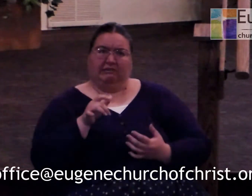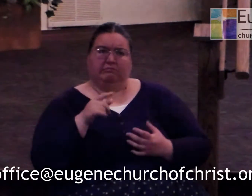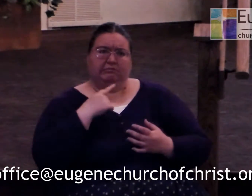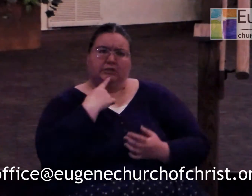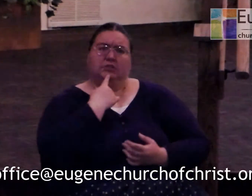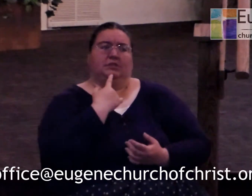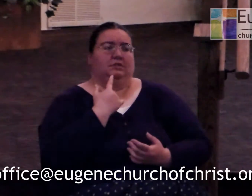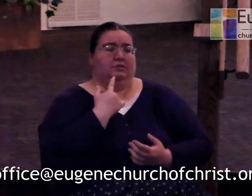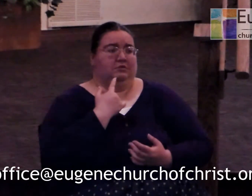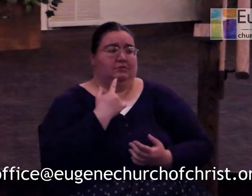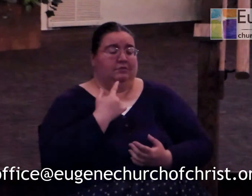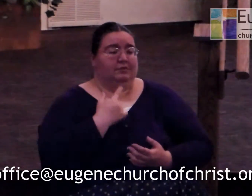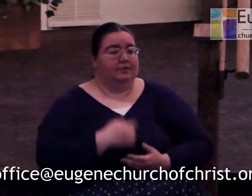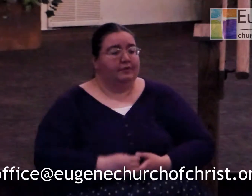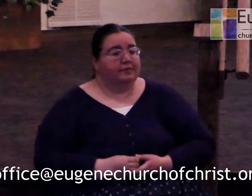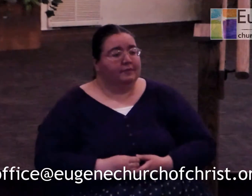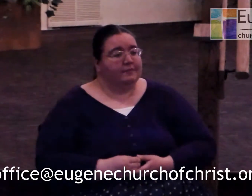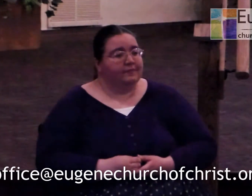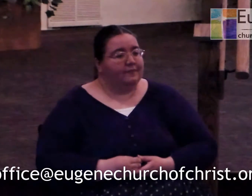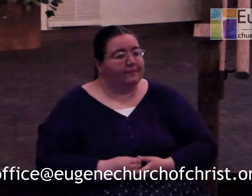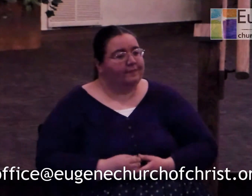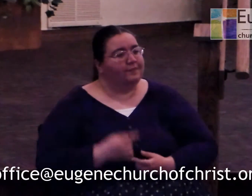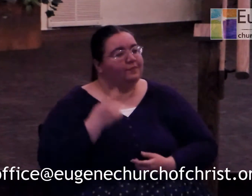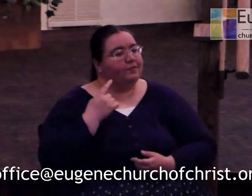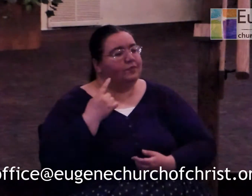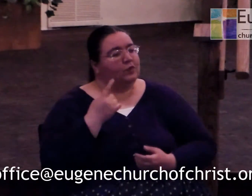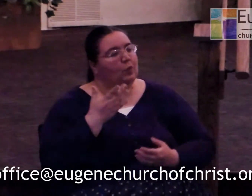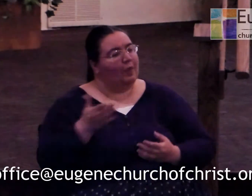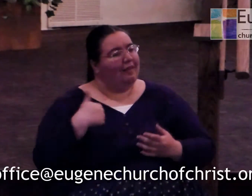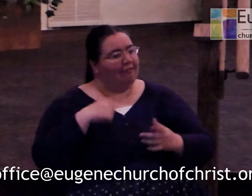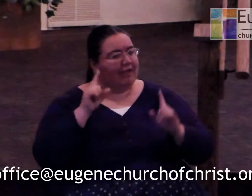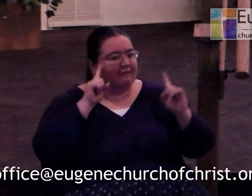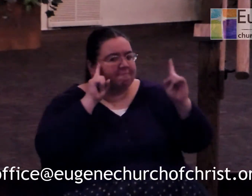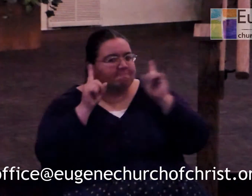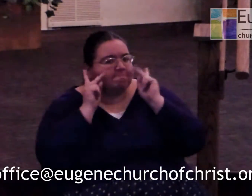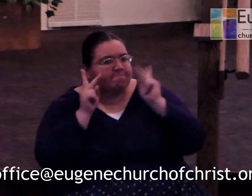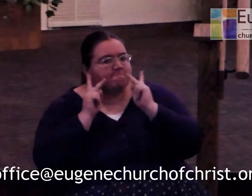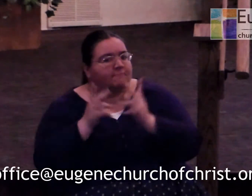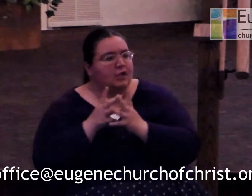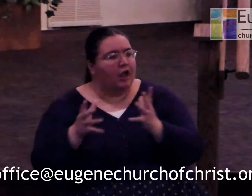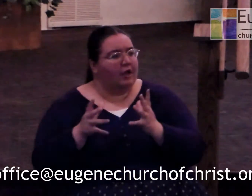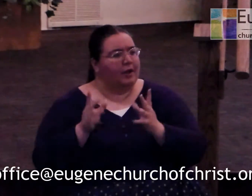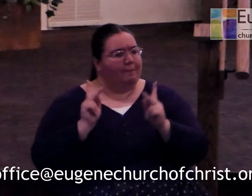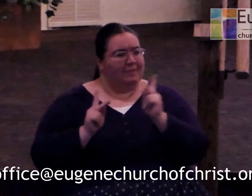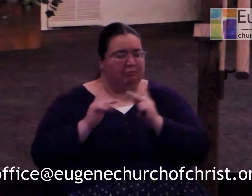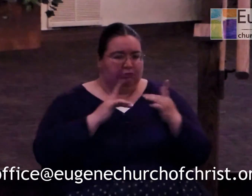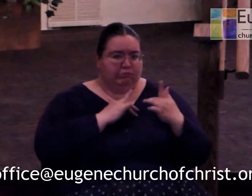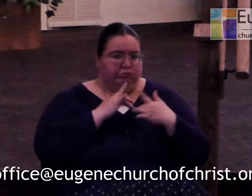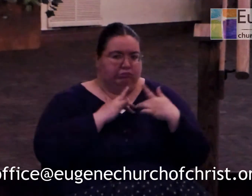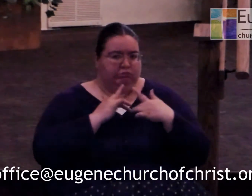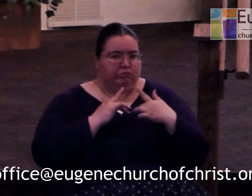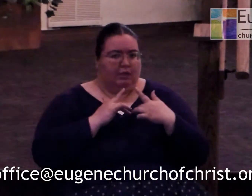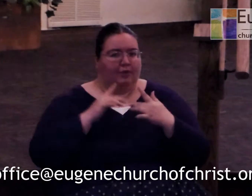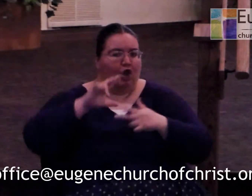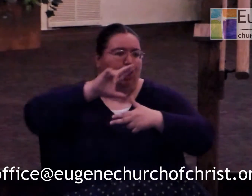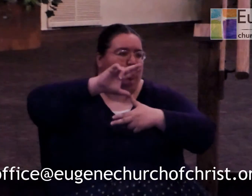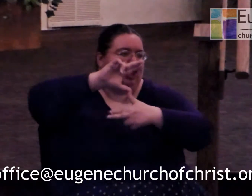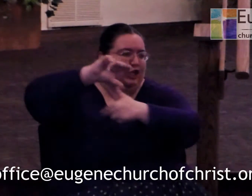of course, is people concerned about those affected by Hurricane Matthew. People are concerned about Haiti, people are concerned about Florida and the